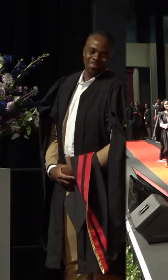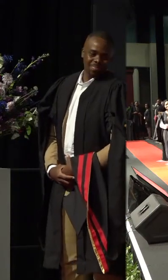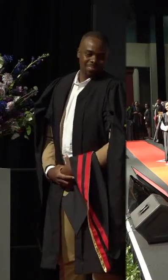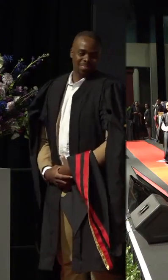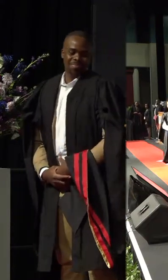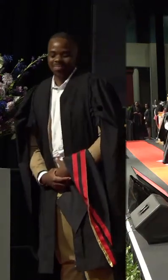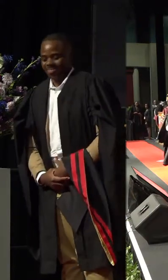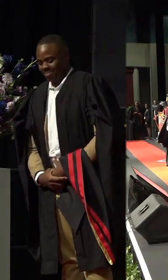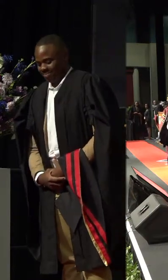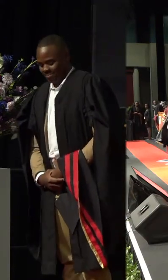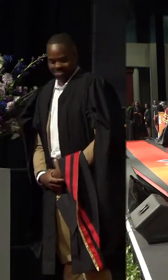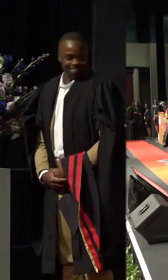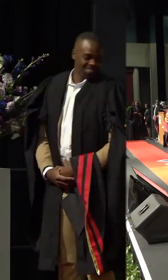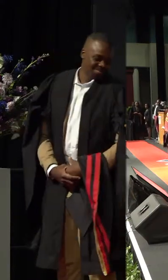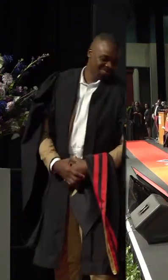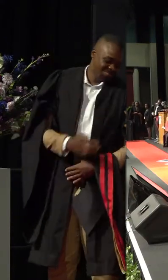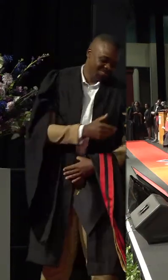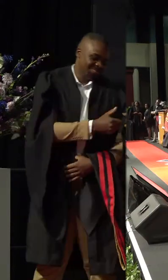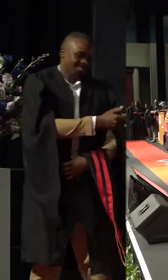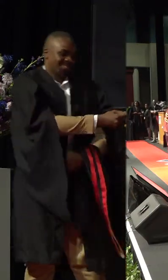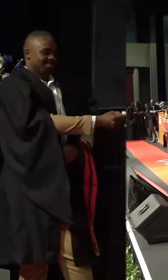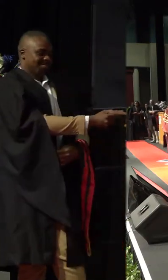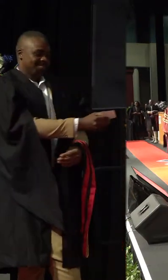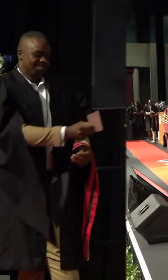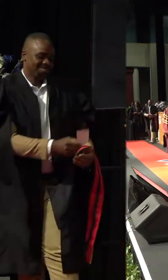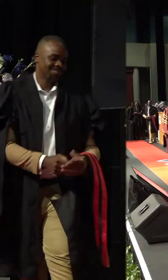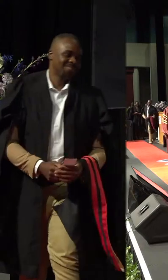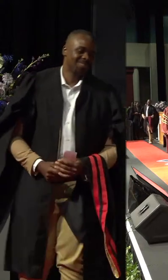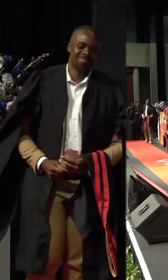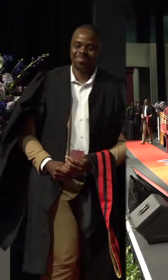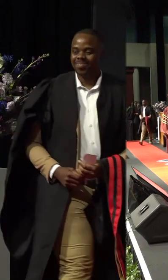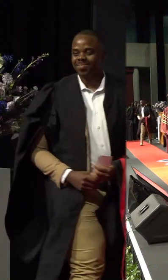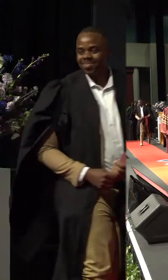Ande Khayelihle Msomi.